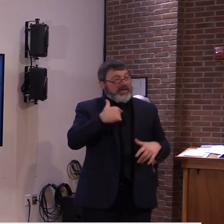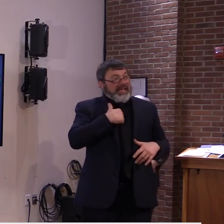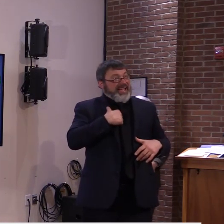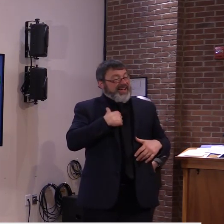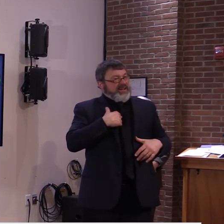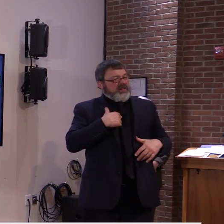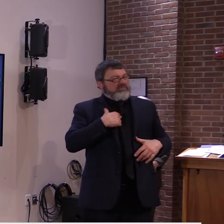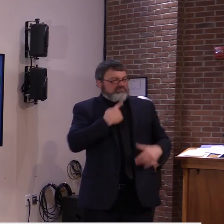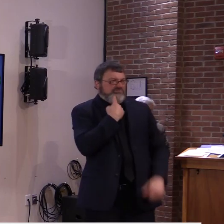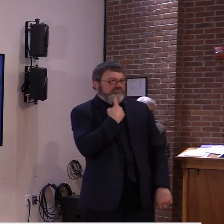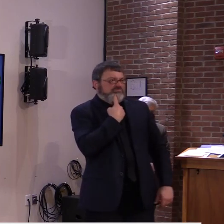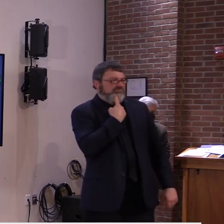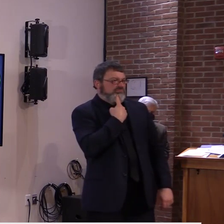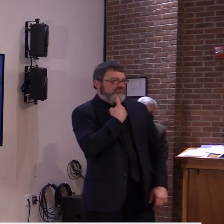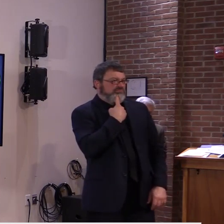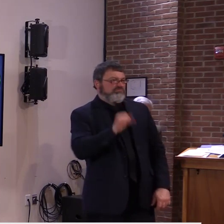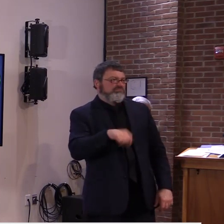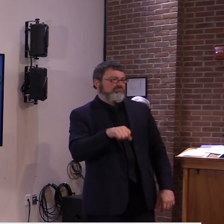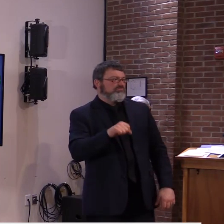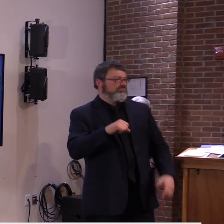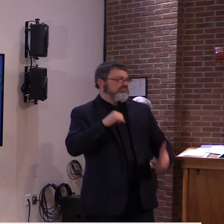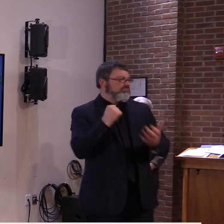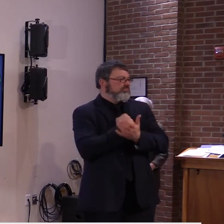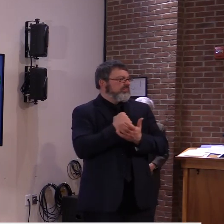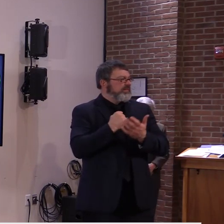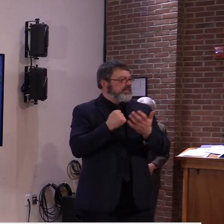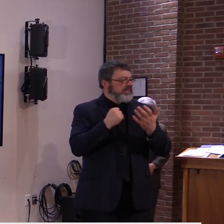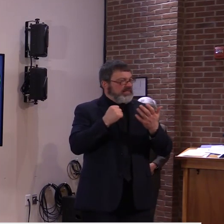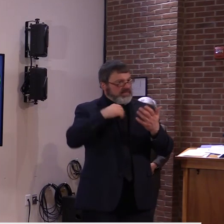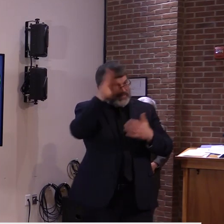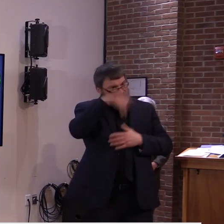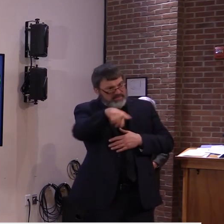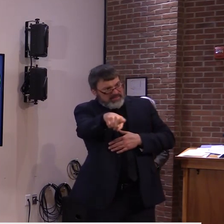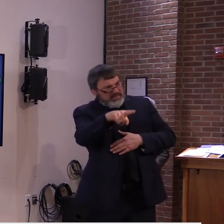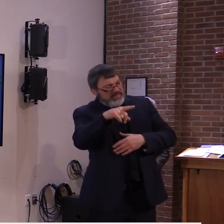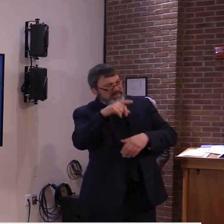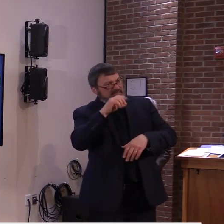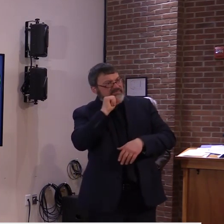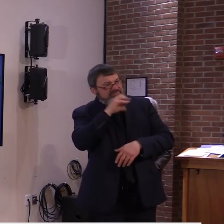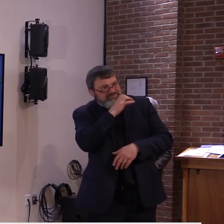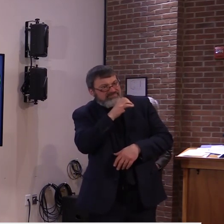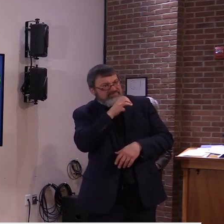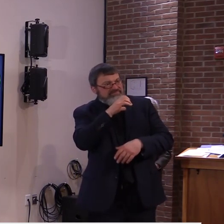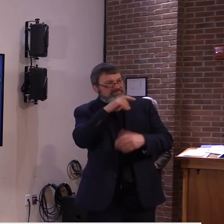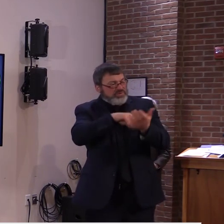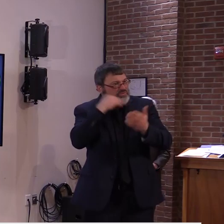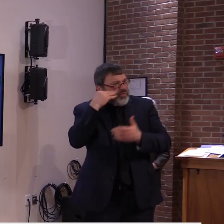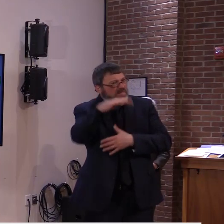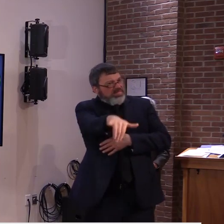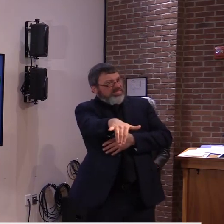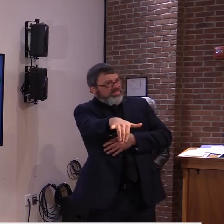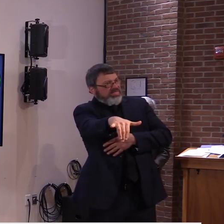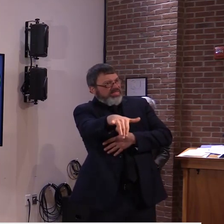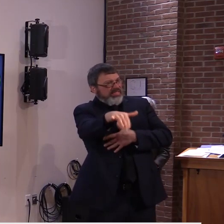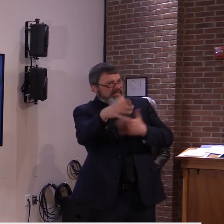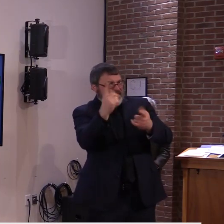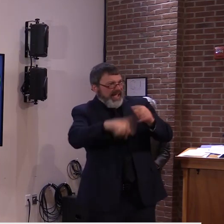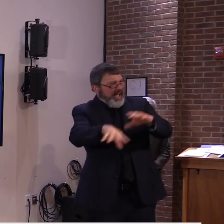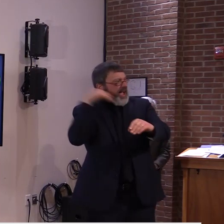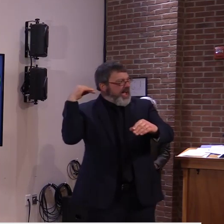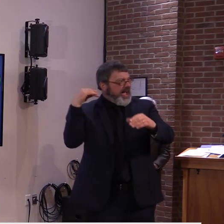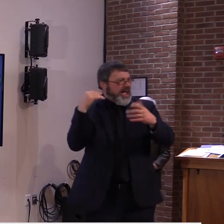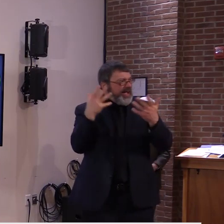being indoors more, where the virus has more chance to spread easily, but hoping our efforts to avoid social gatherings and